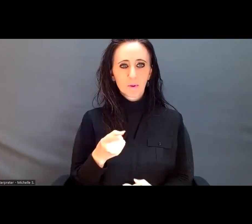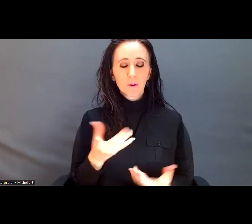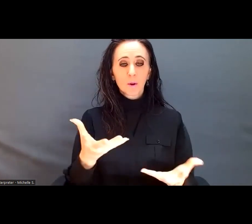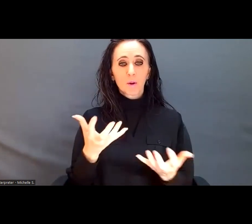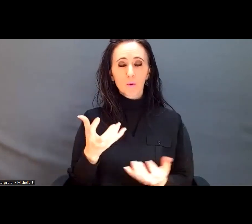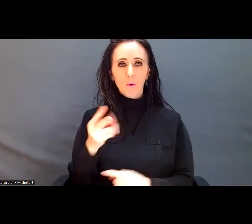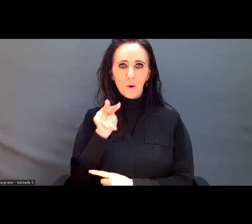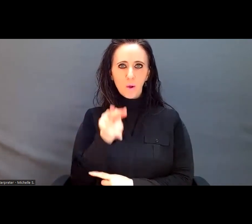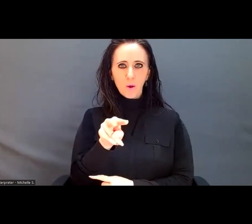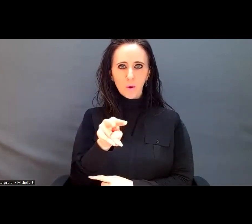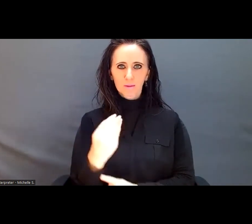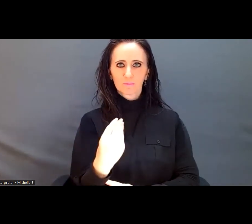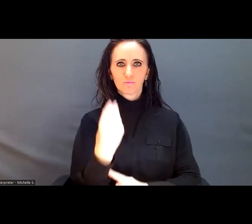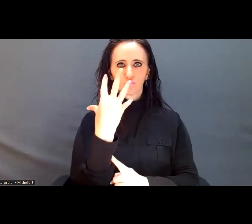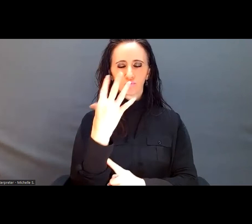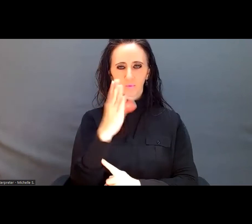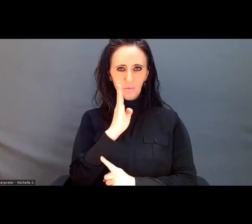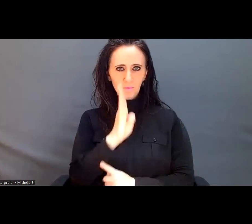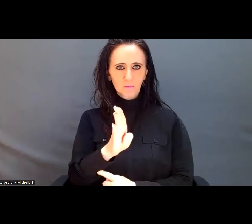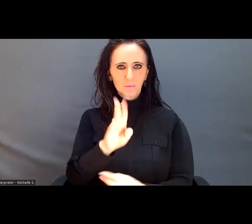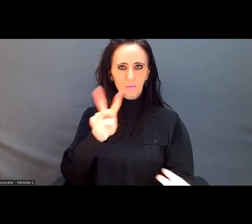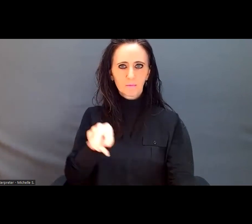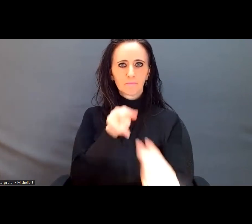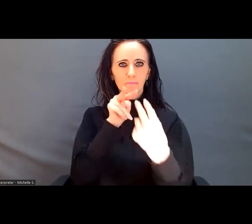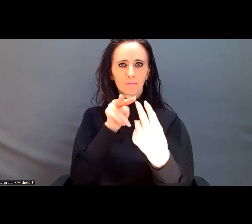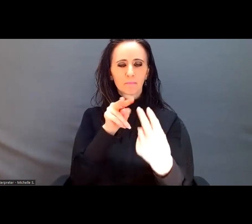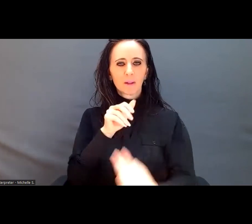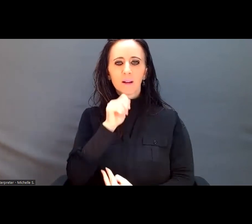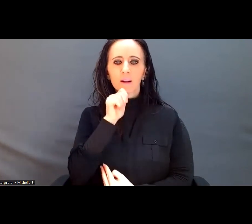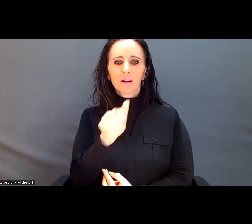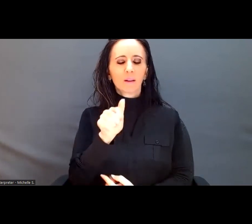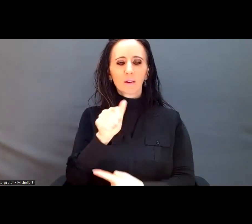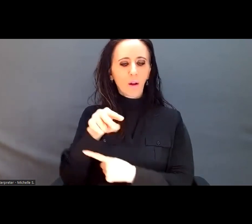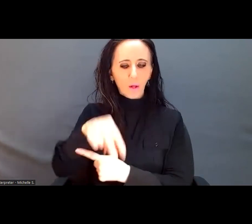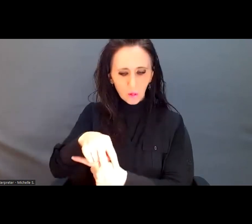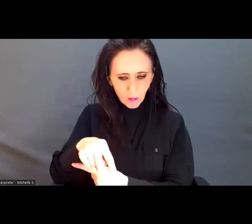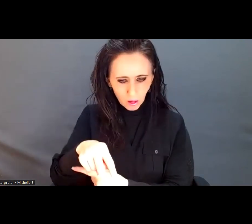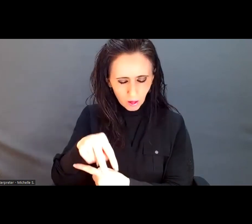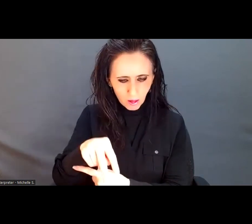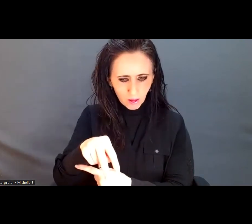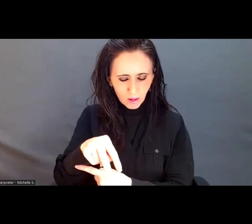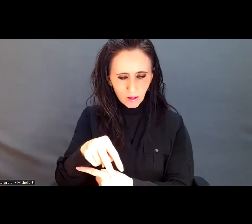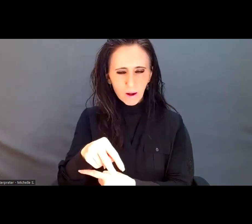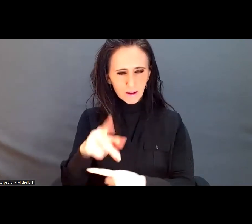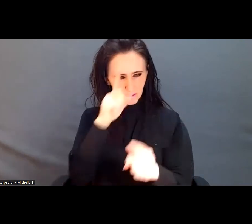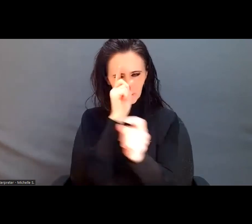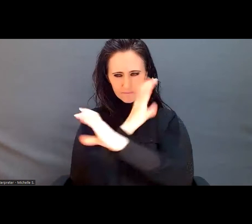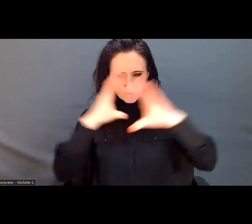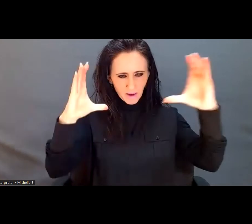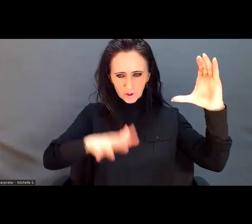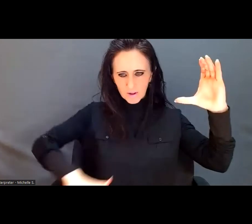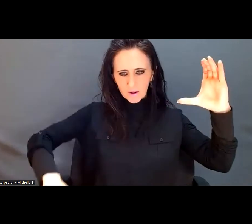Okay. So think about your space and how to utilize it best. You want to look at